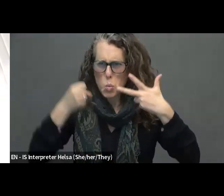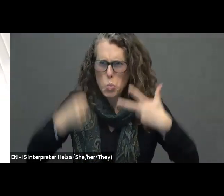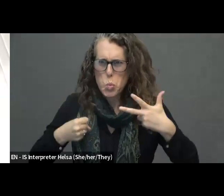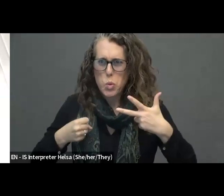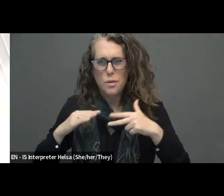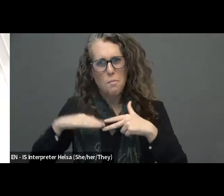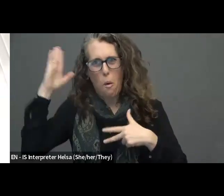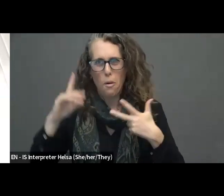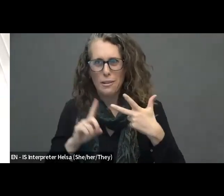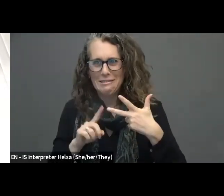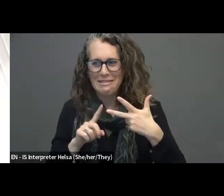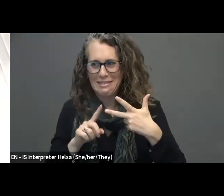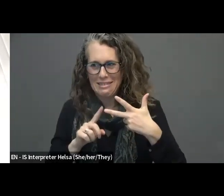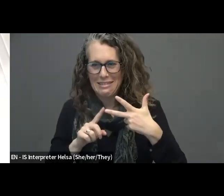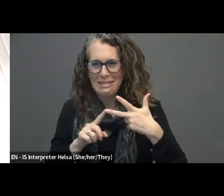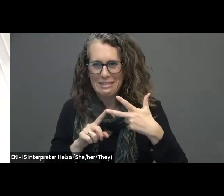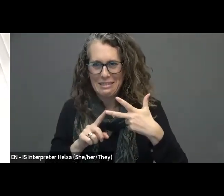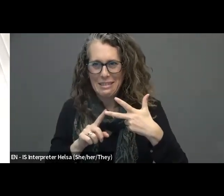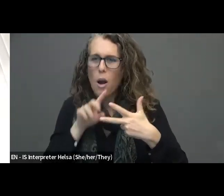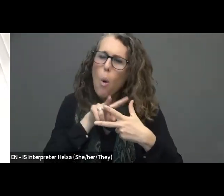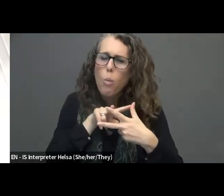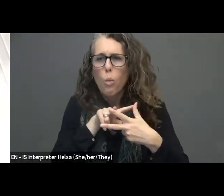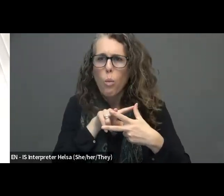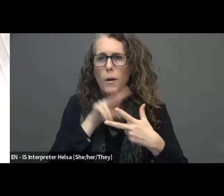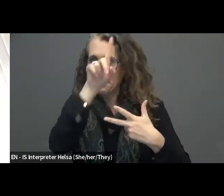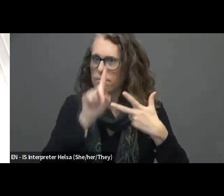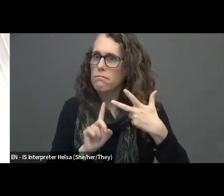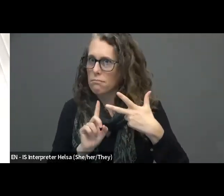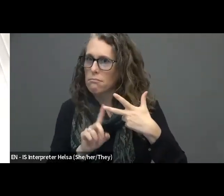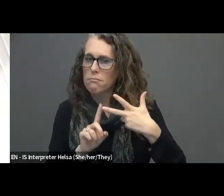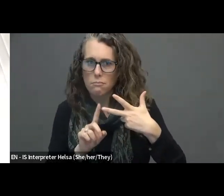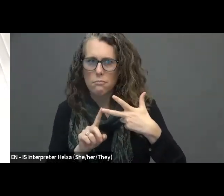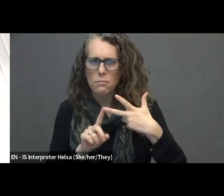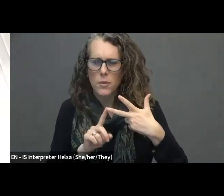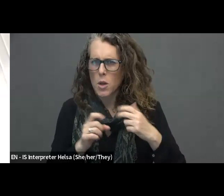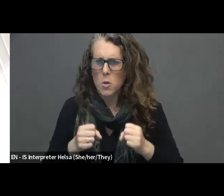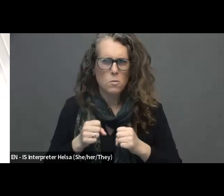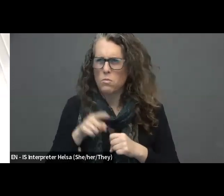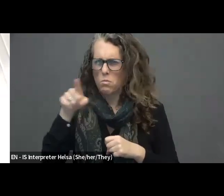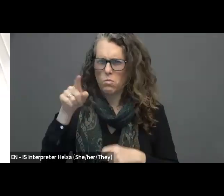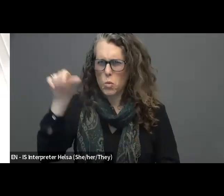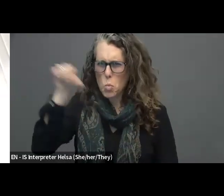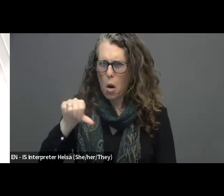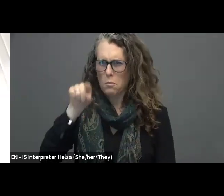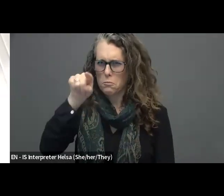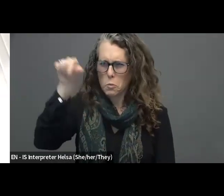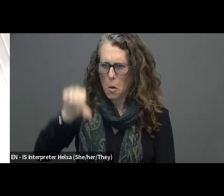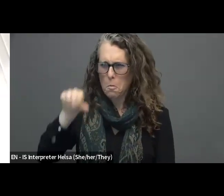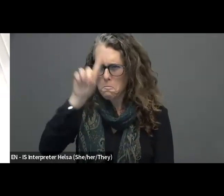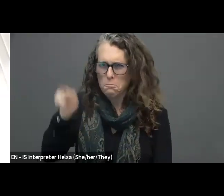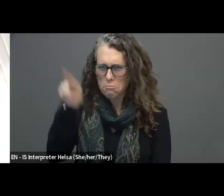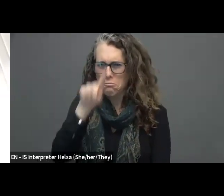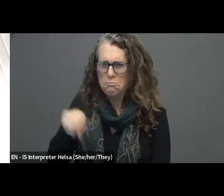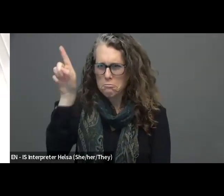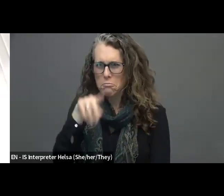raters. Rater 3 down there was rating much more harshly than the other 2 raters. The other 2